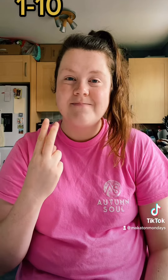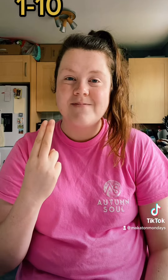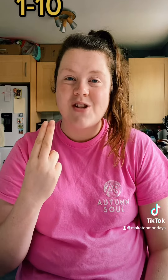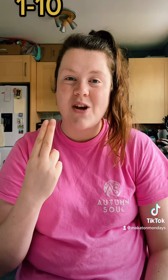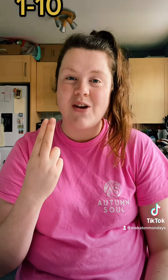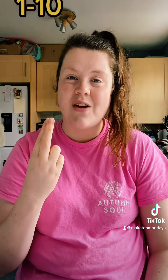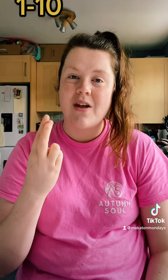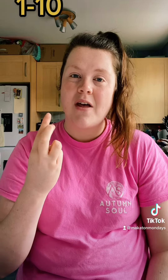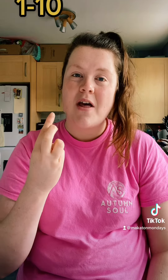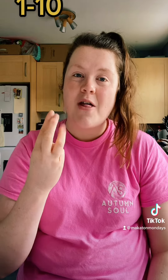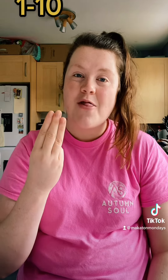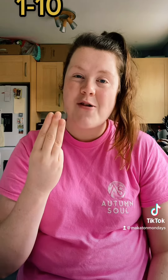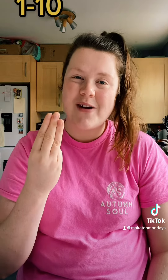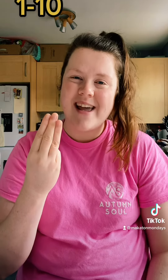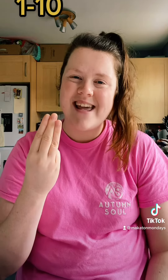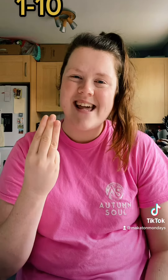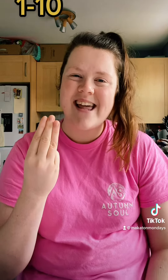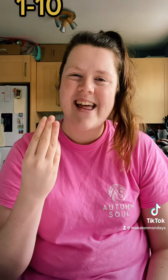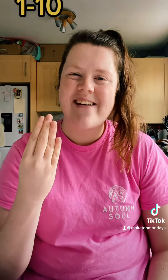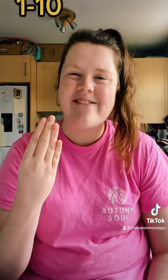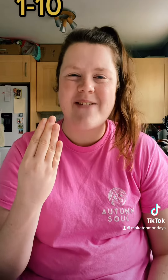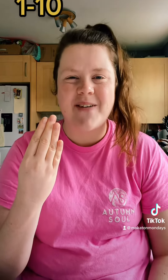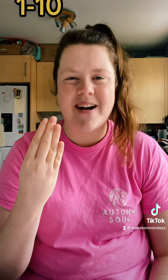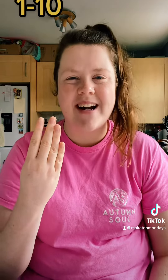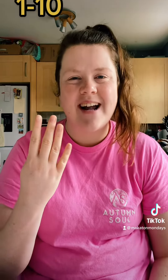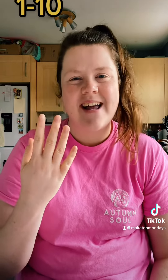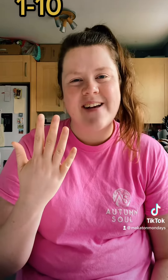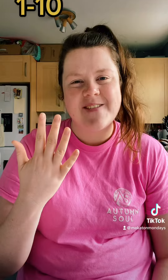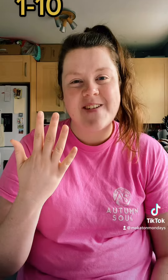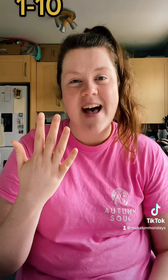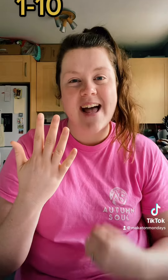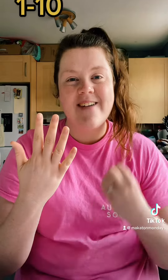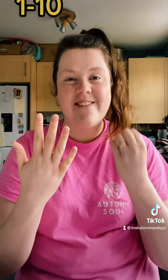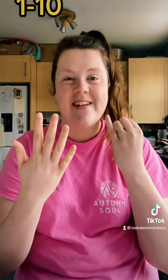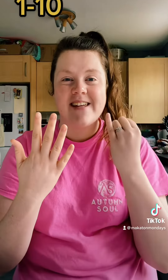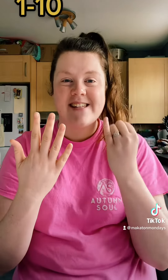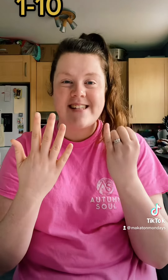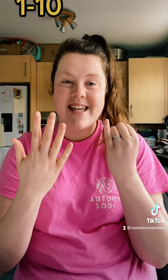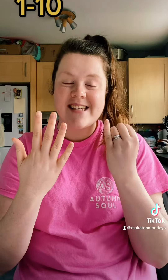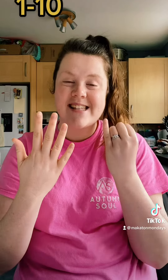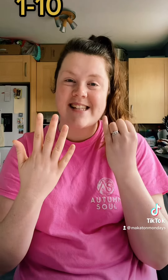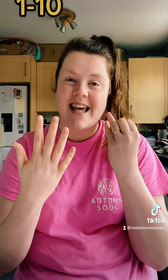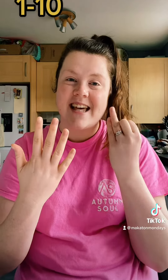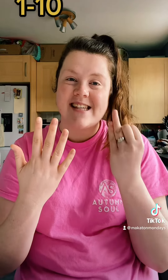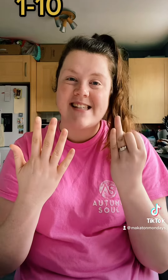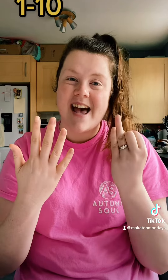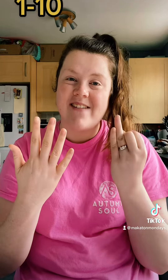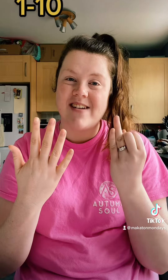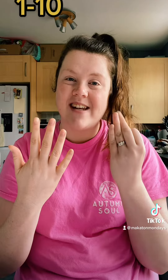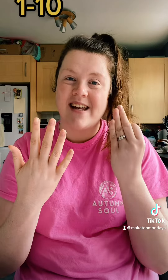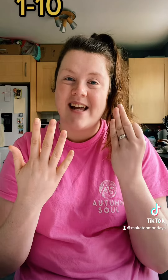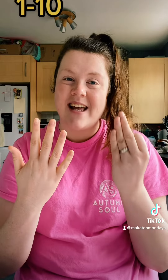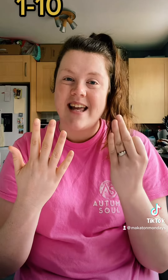2, 3, 4, 5, 6, 7,